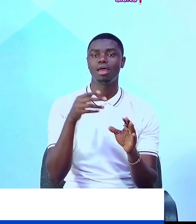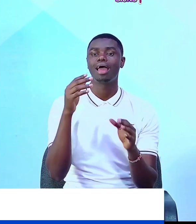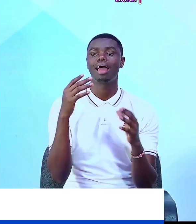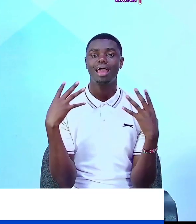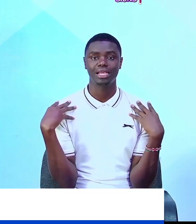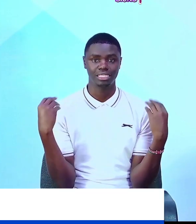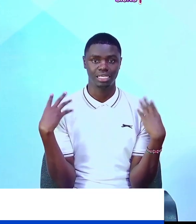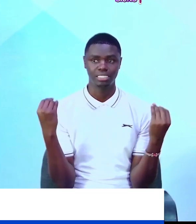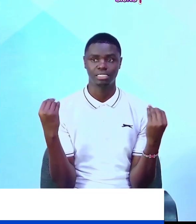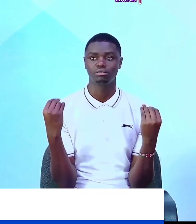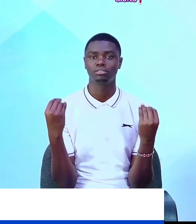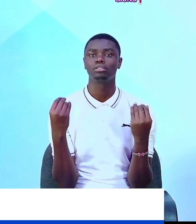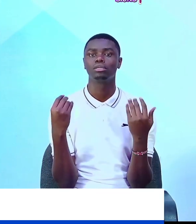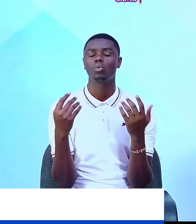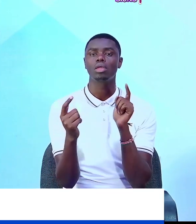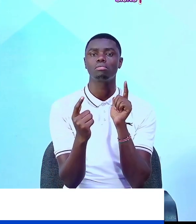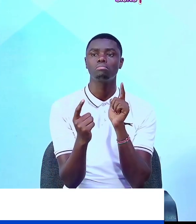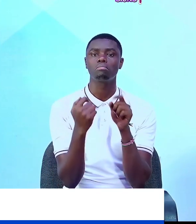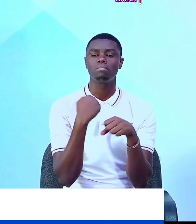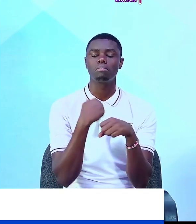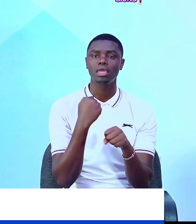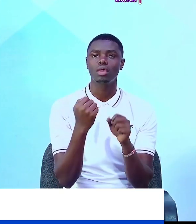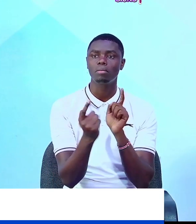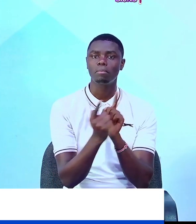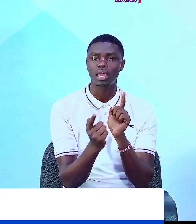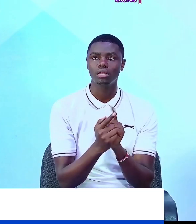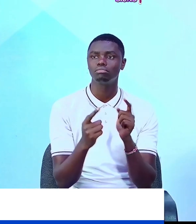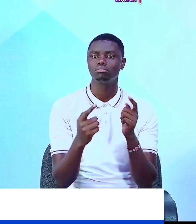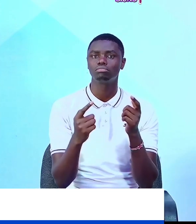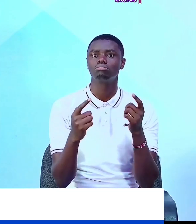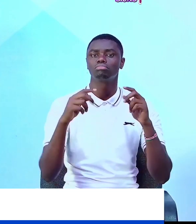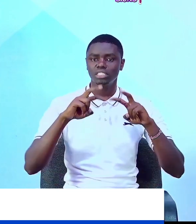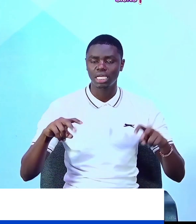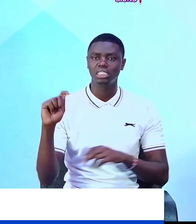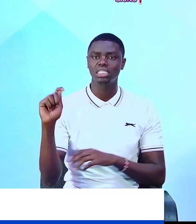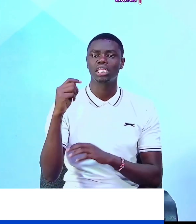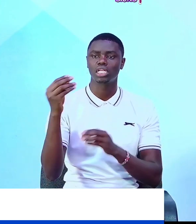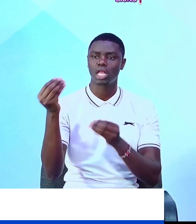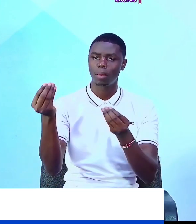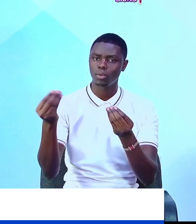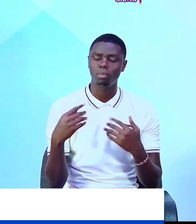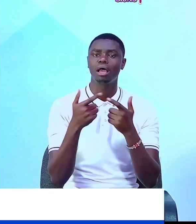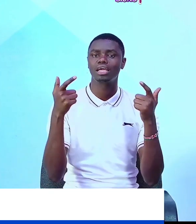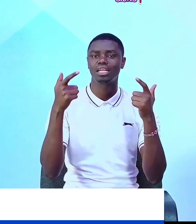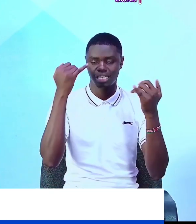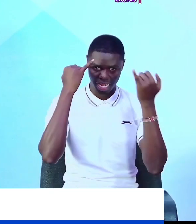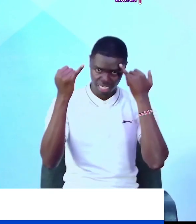met very informed, well-researched Kenyans who have given us very, very great ideas on this session paper number